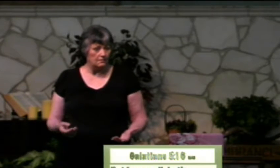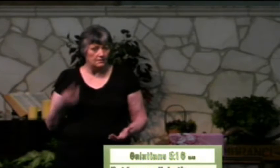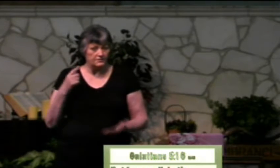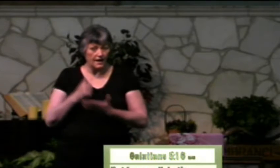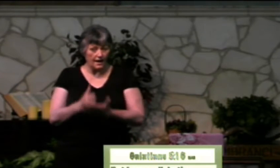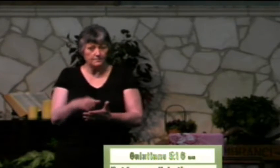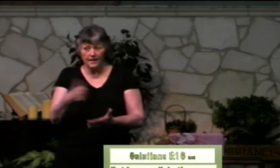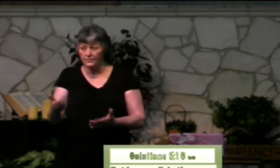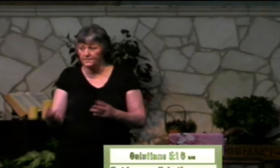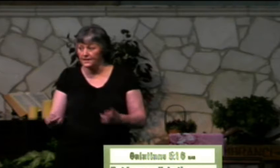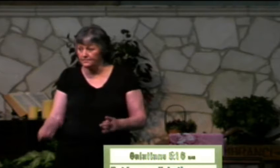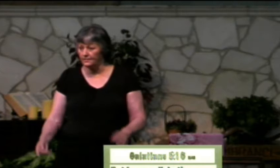to help other people.